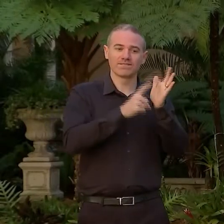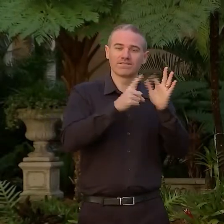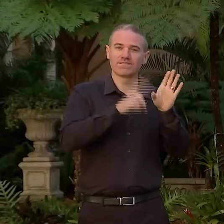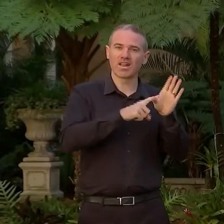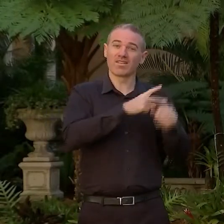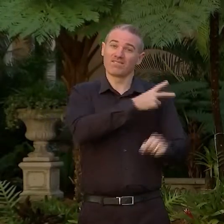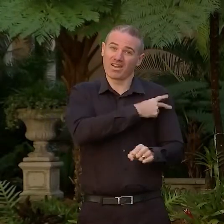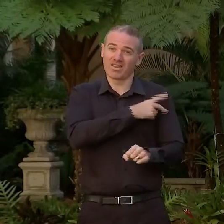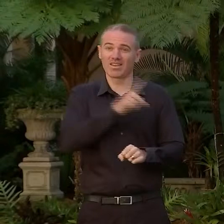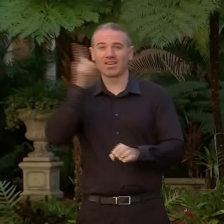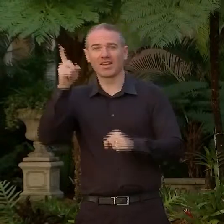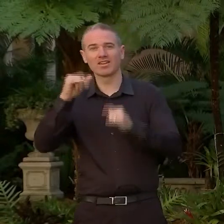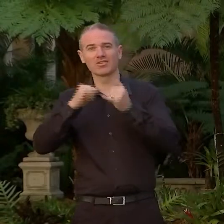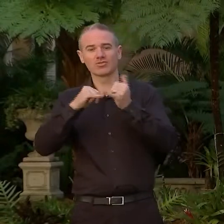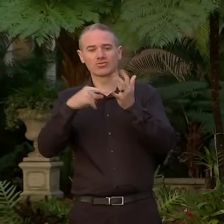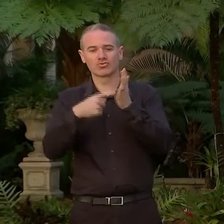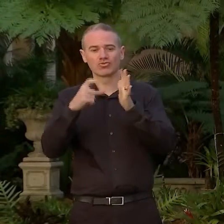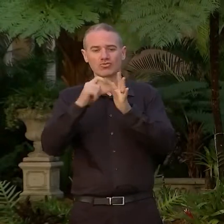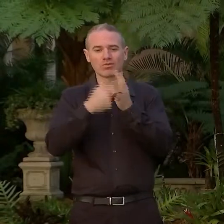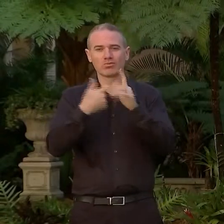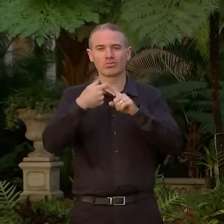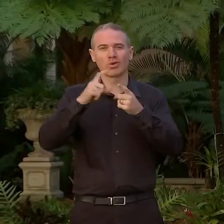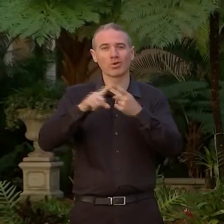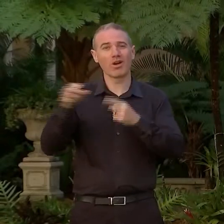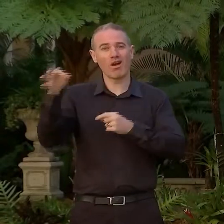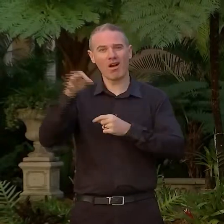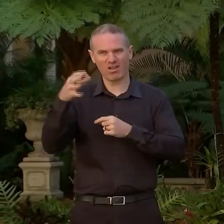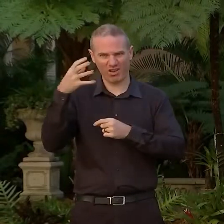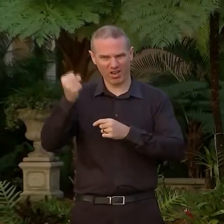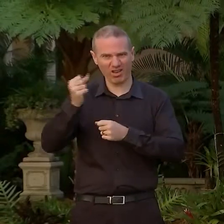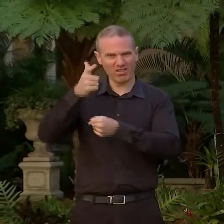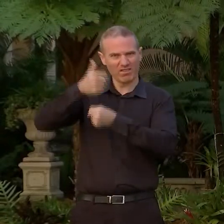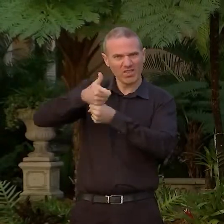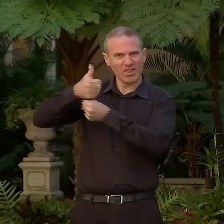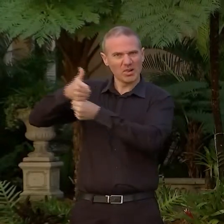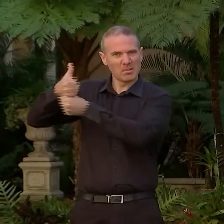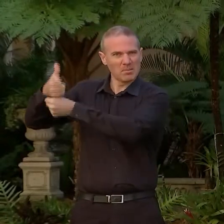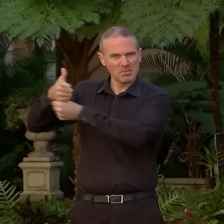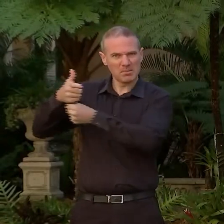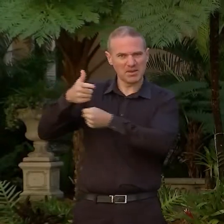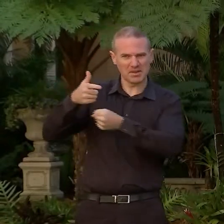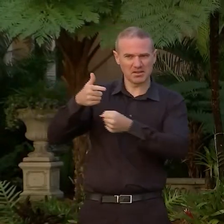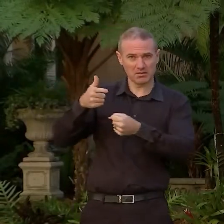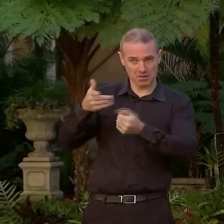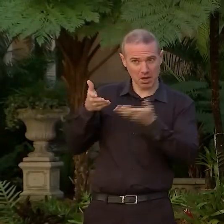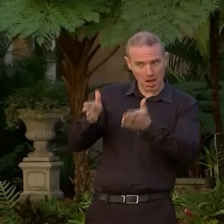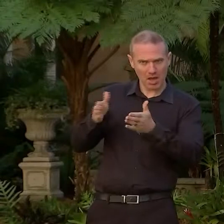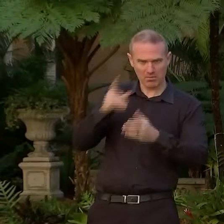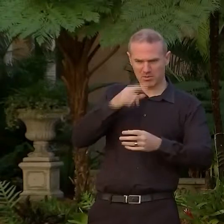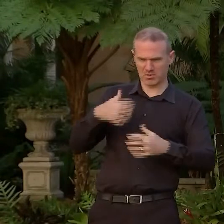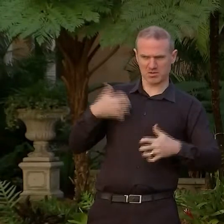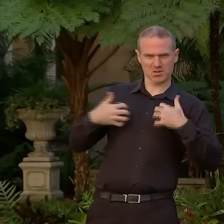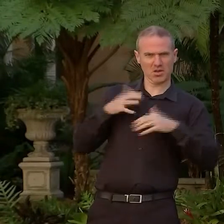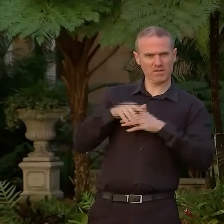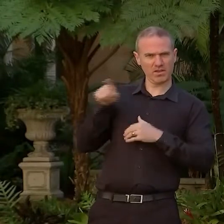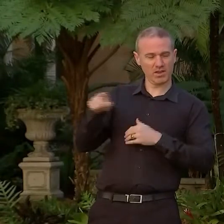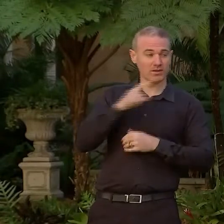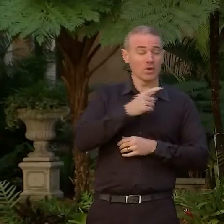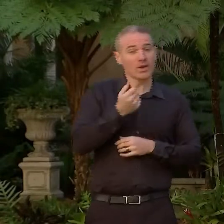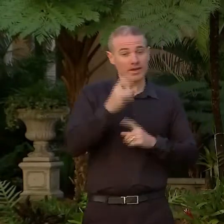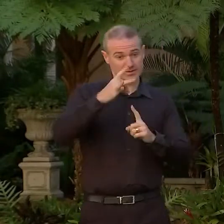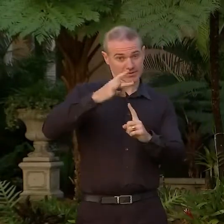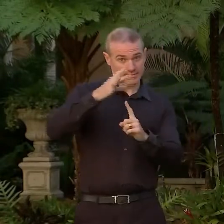locals aren't happy about it. Yeah, people, when it's essential work and they can't do it from home, they